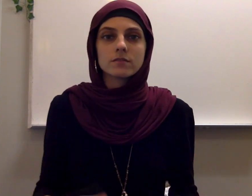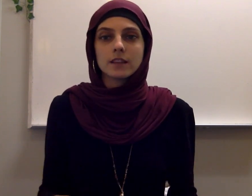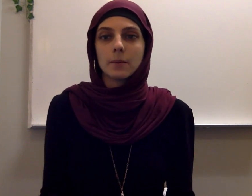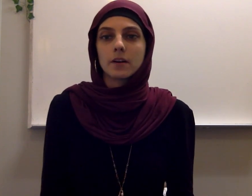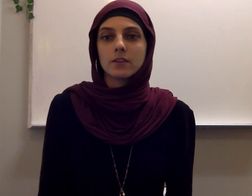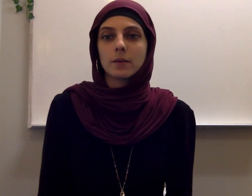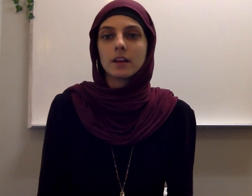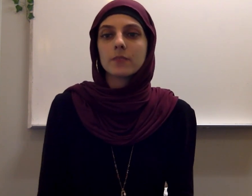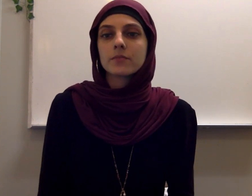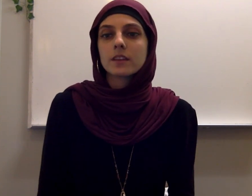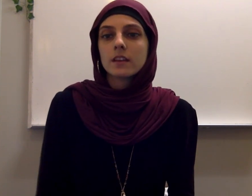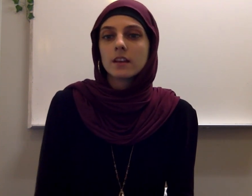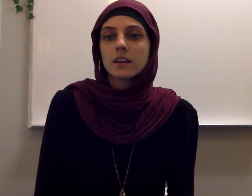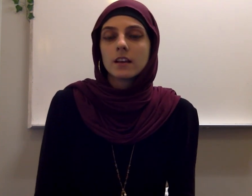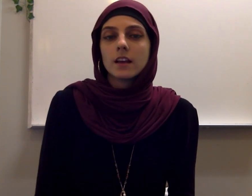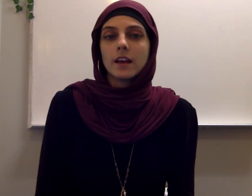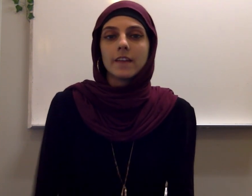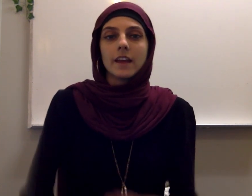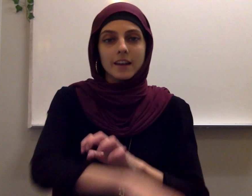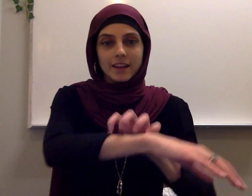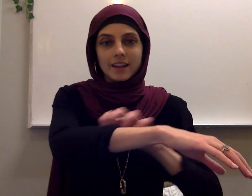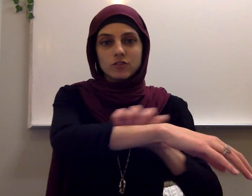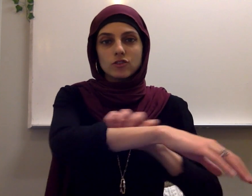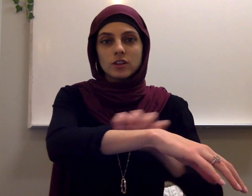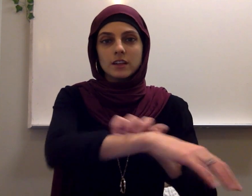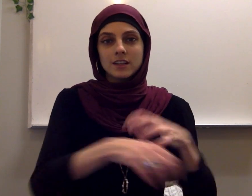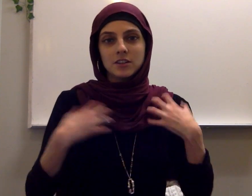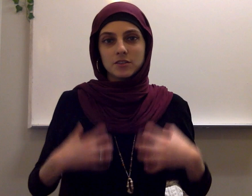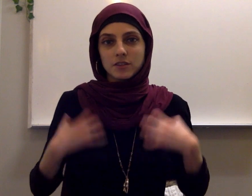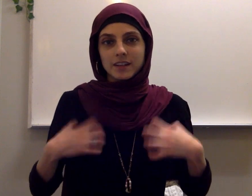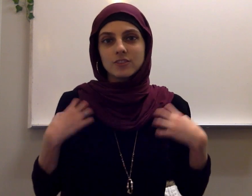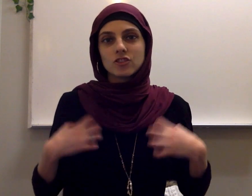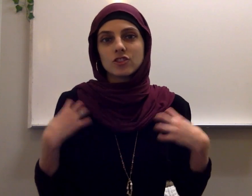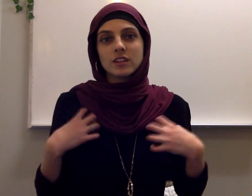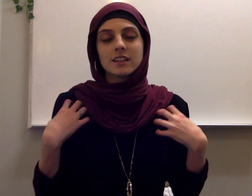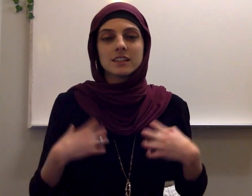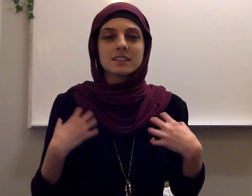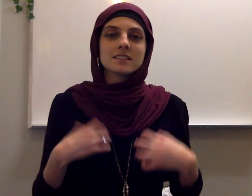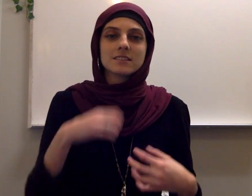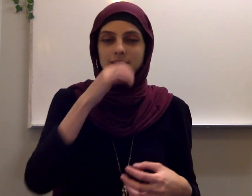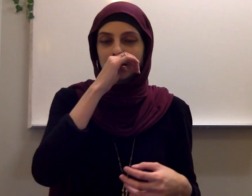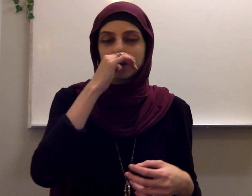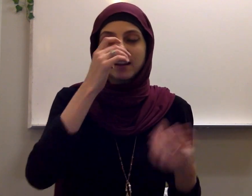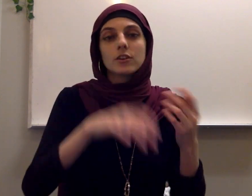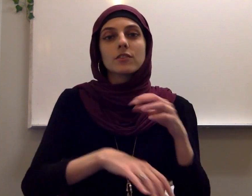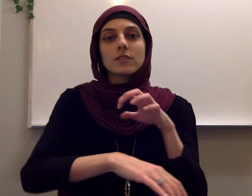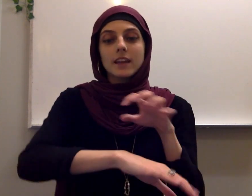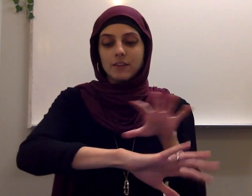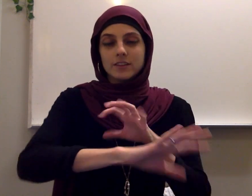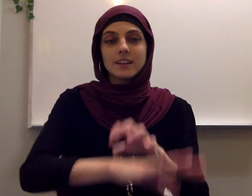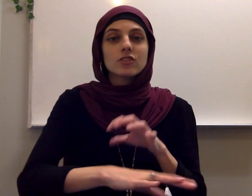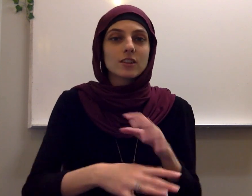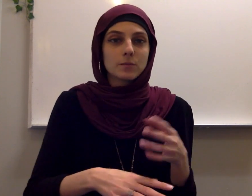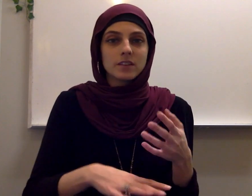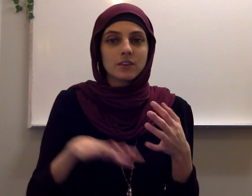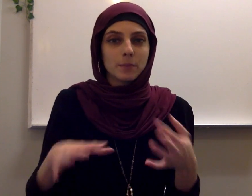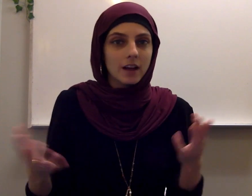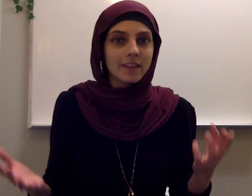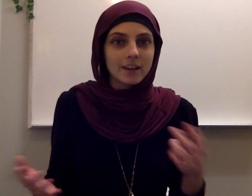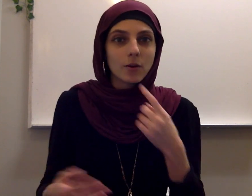that part of your body. And then itch or itch. Okay. If it's itchy in a specific spot, like a